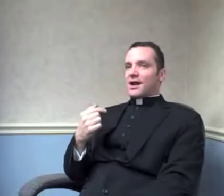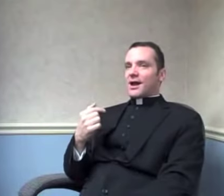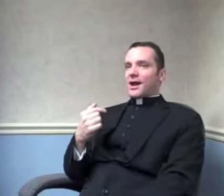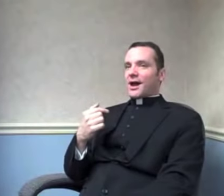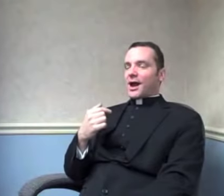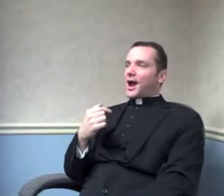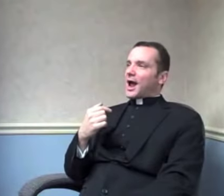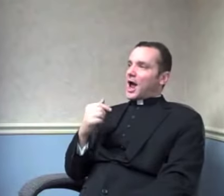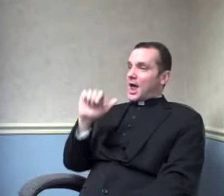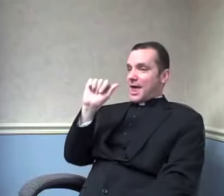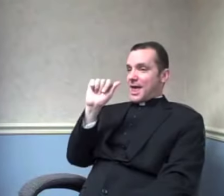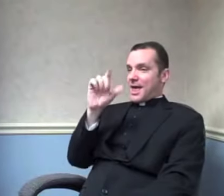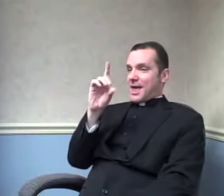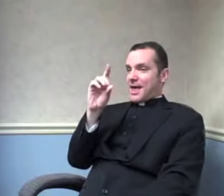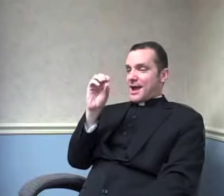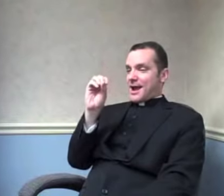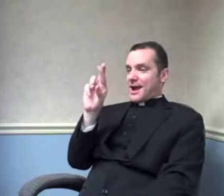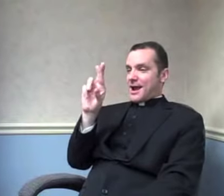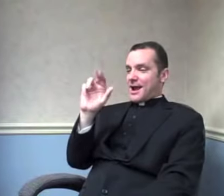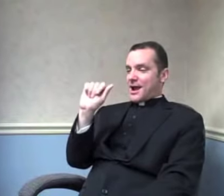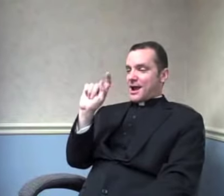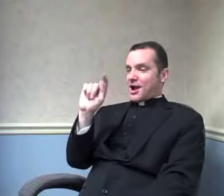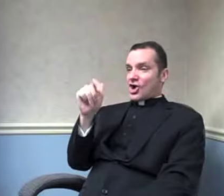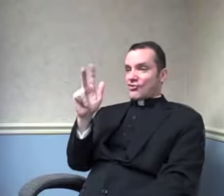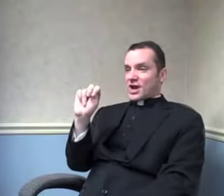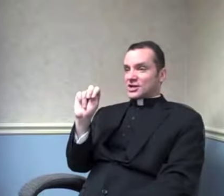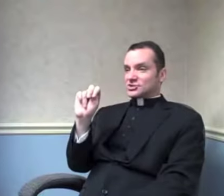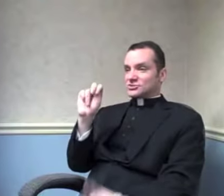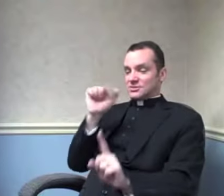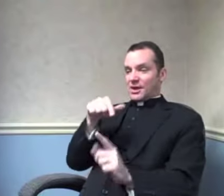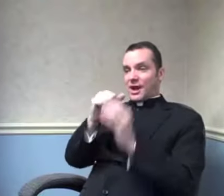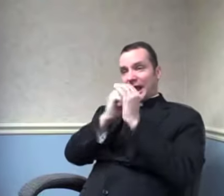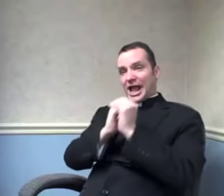and say that the adoration